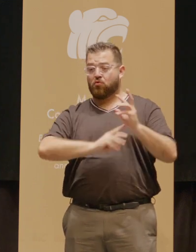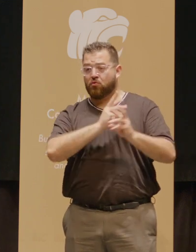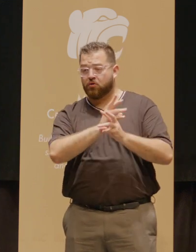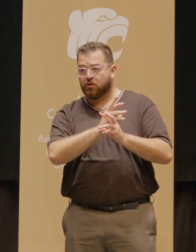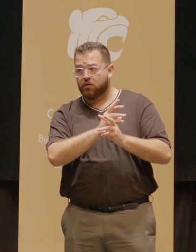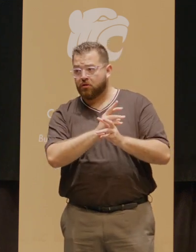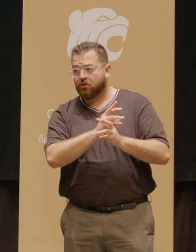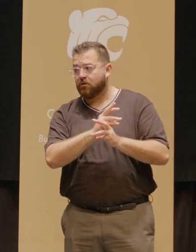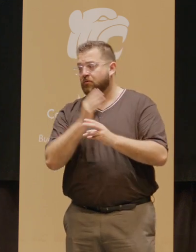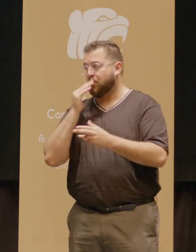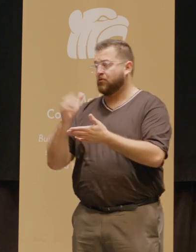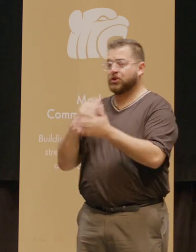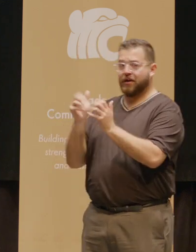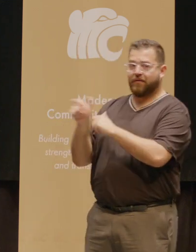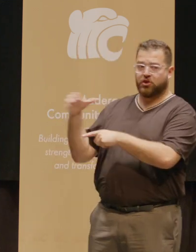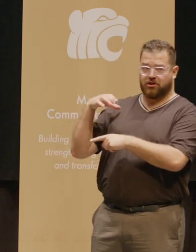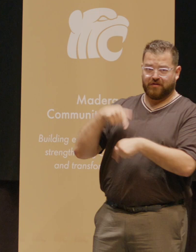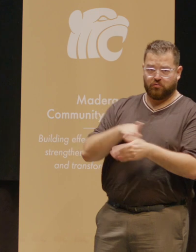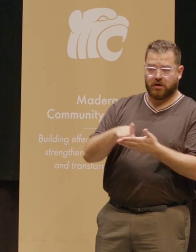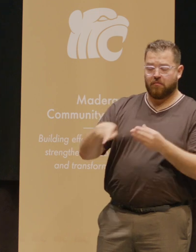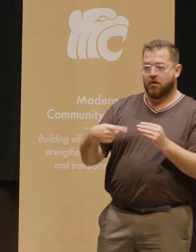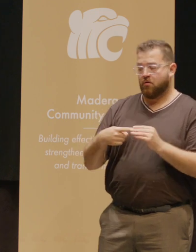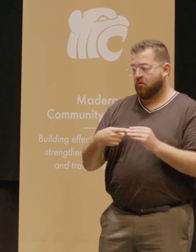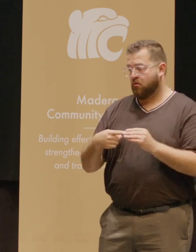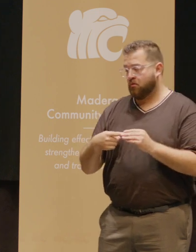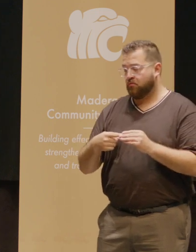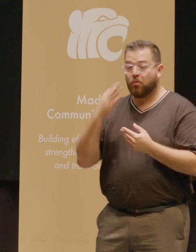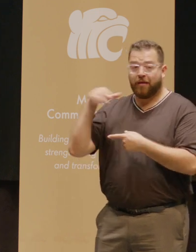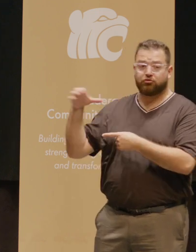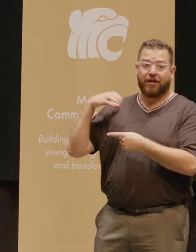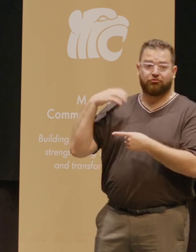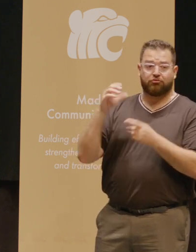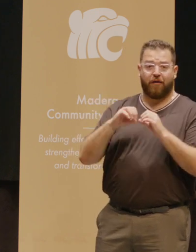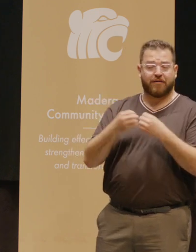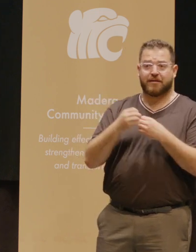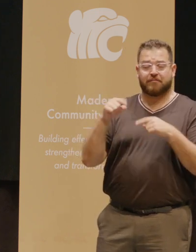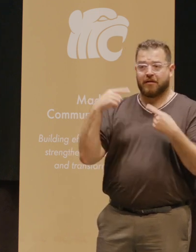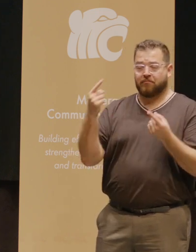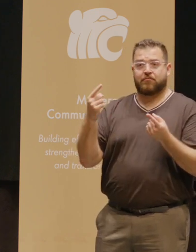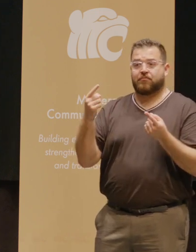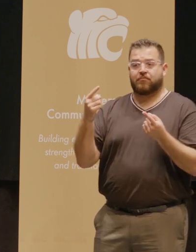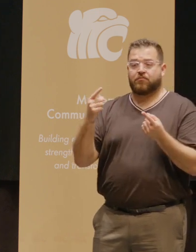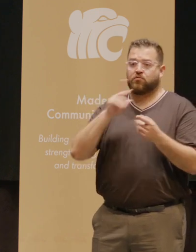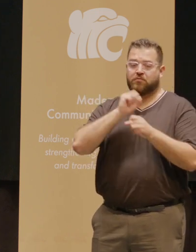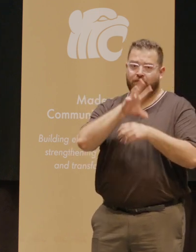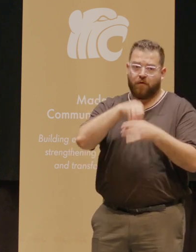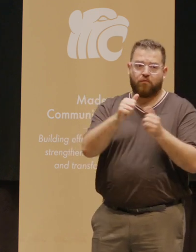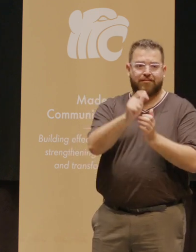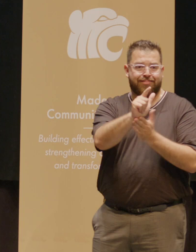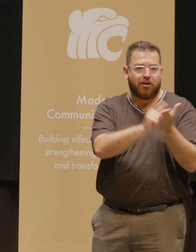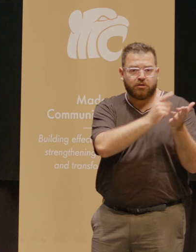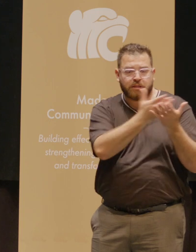the new chancellor this week about, the chancellor's office has been pretty active around legislative, but they usually are pretty